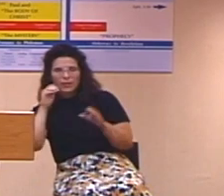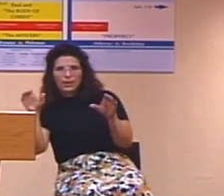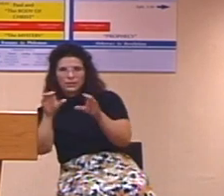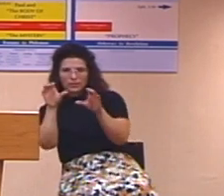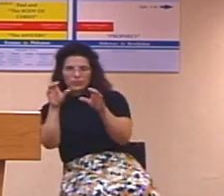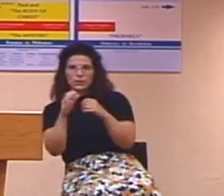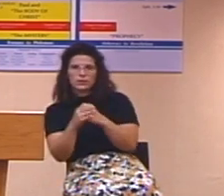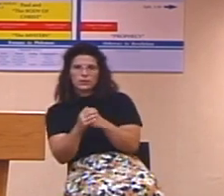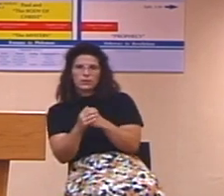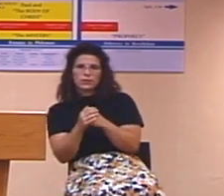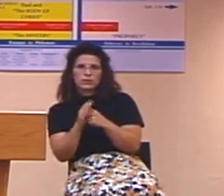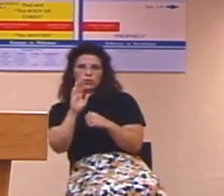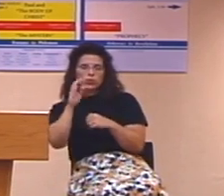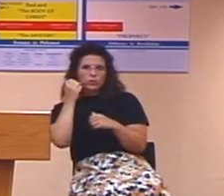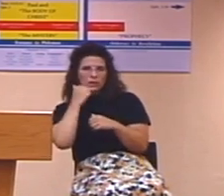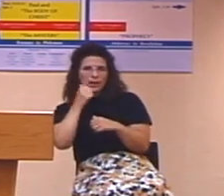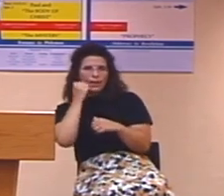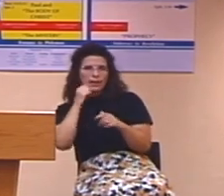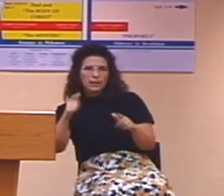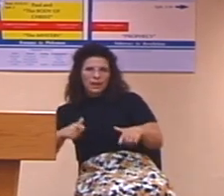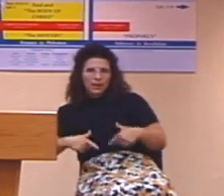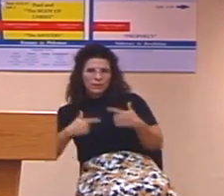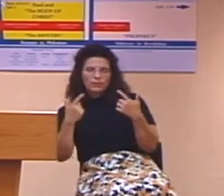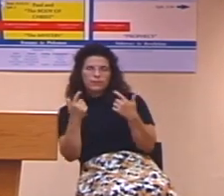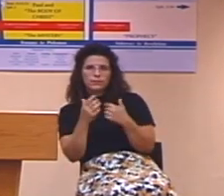activity, your daily life?